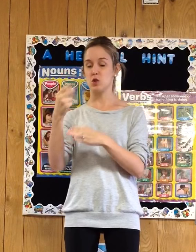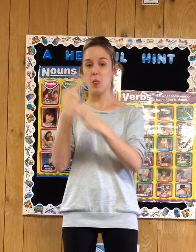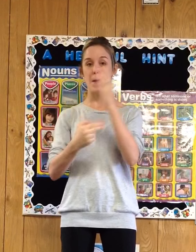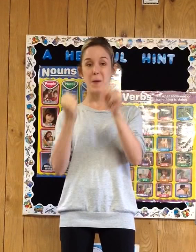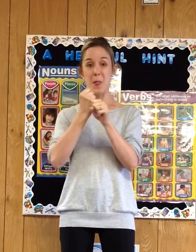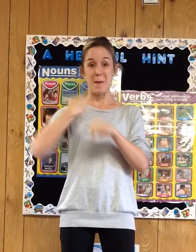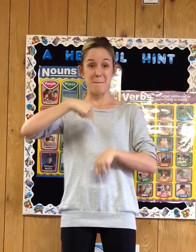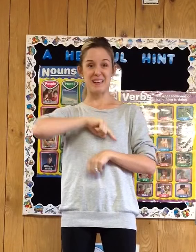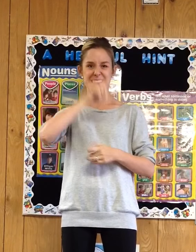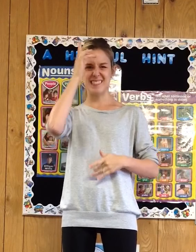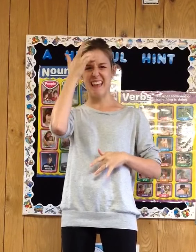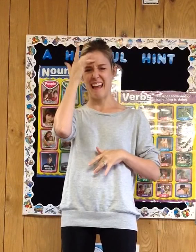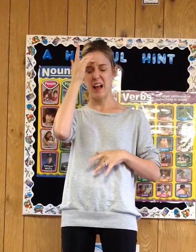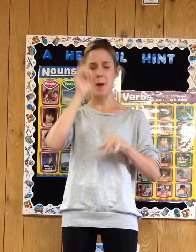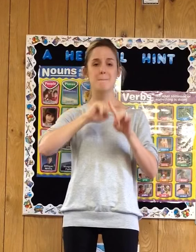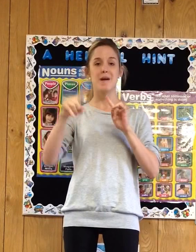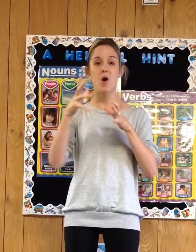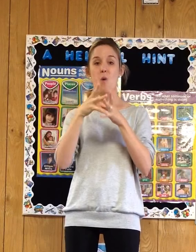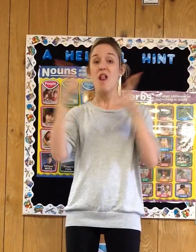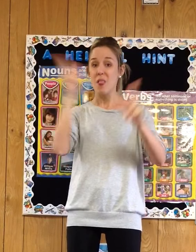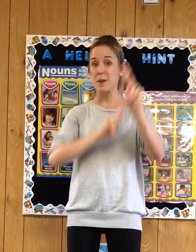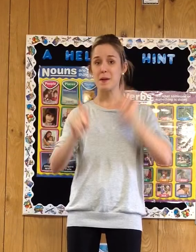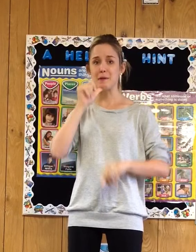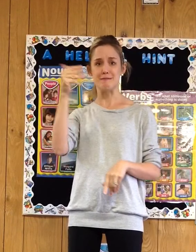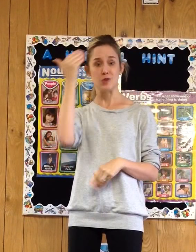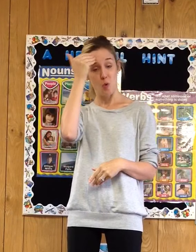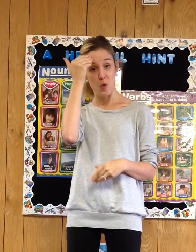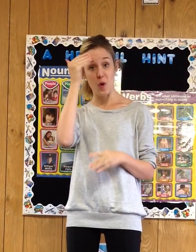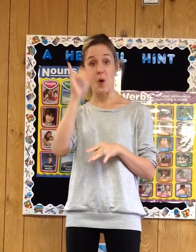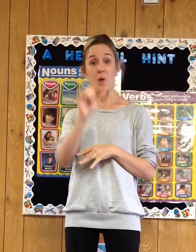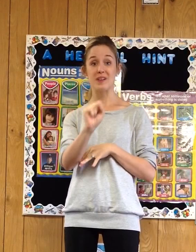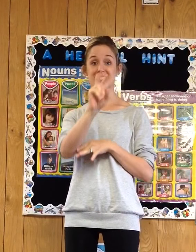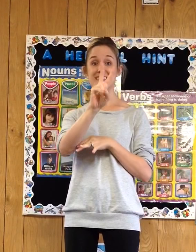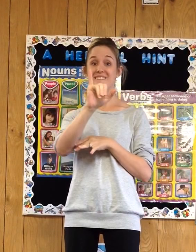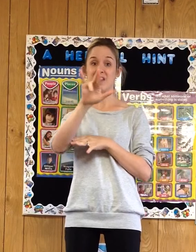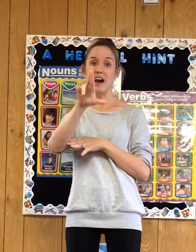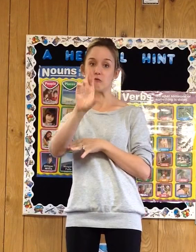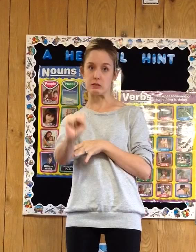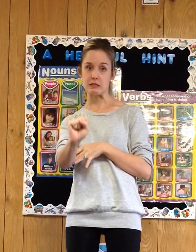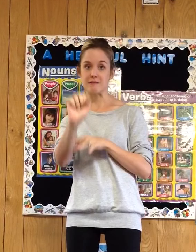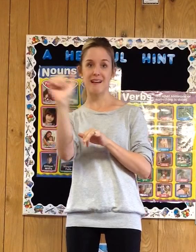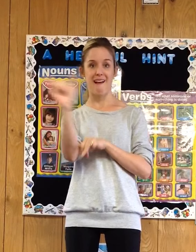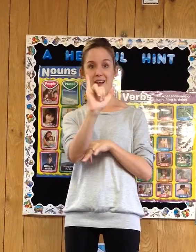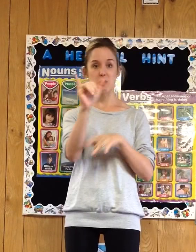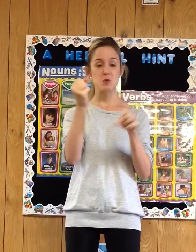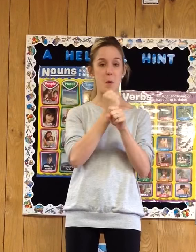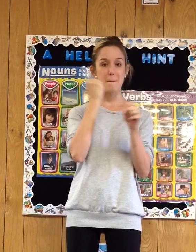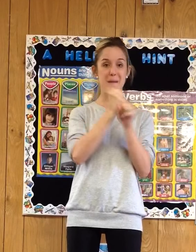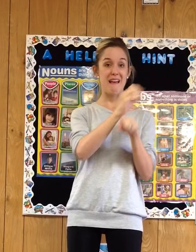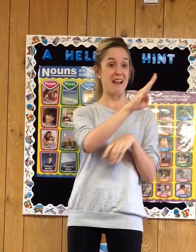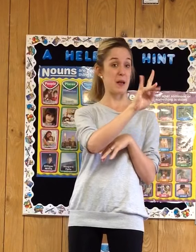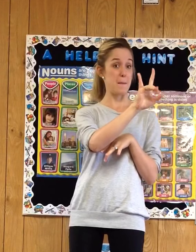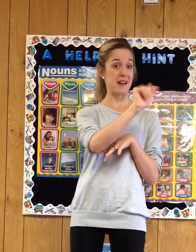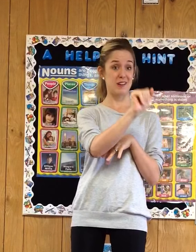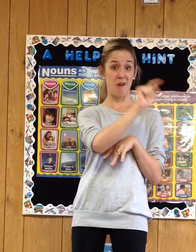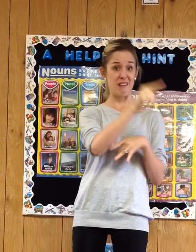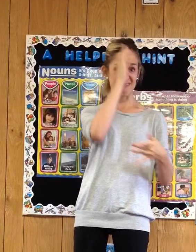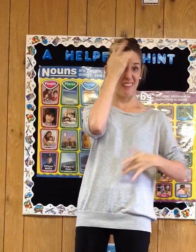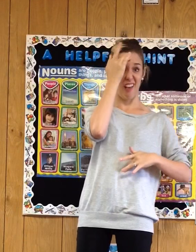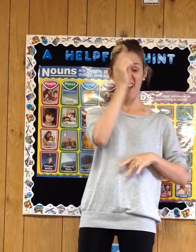sick. But what a lot of people don't know is that viruses can also make bacteria sick. Now the